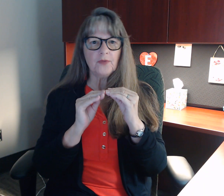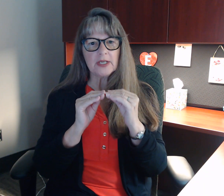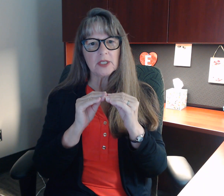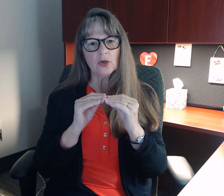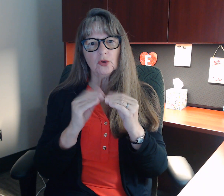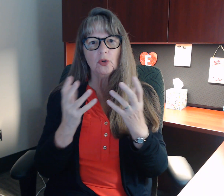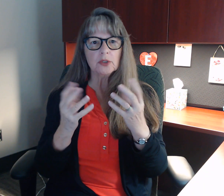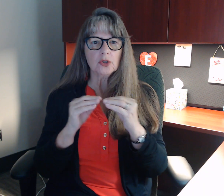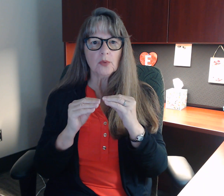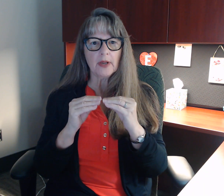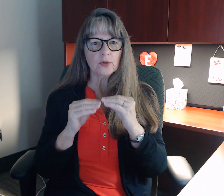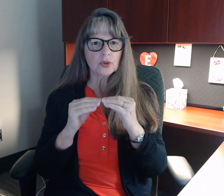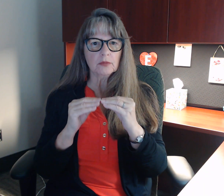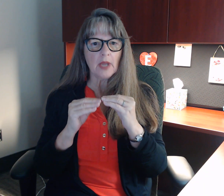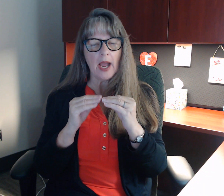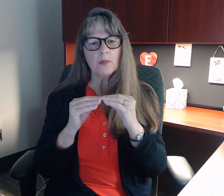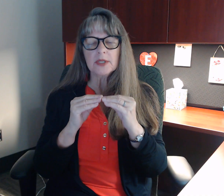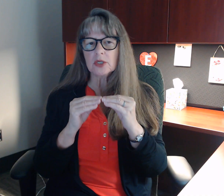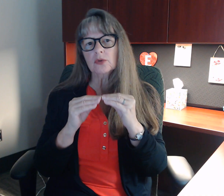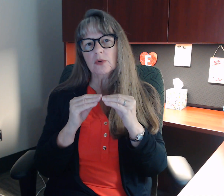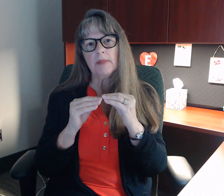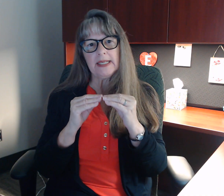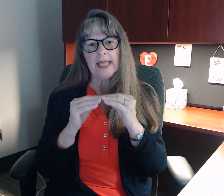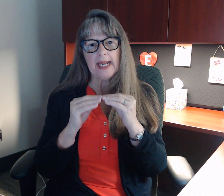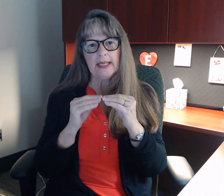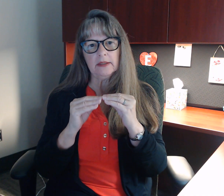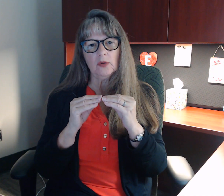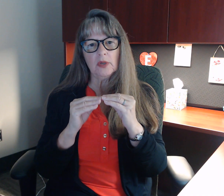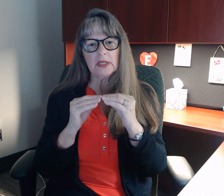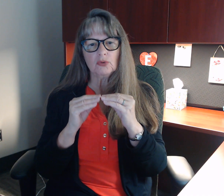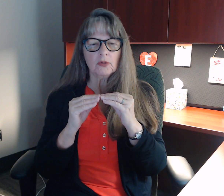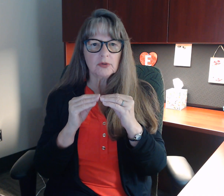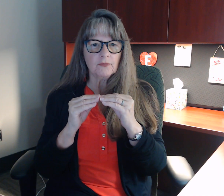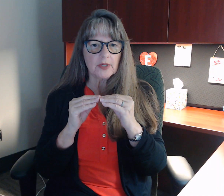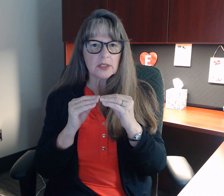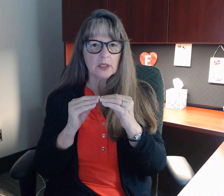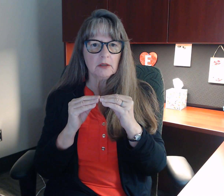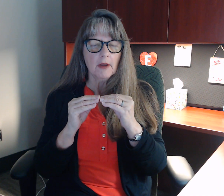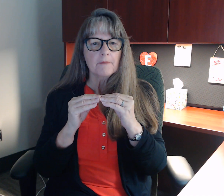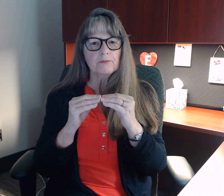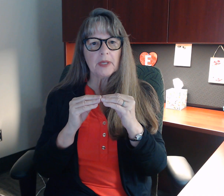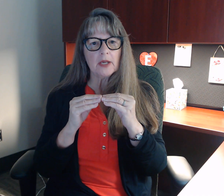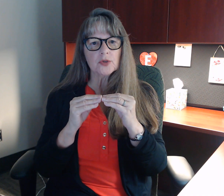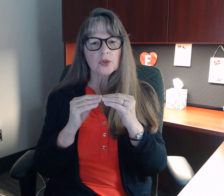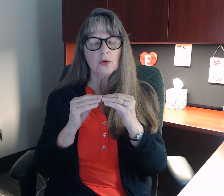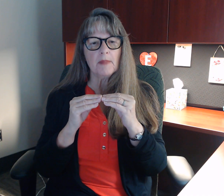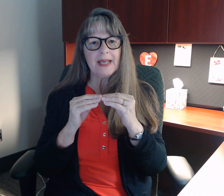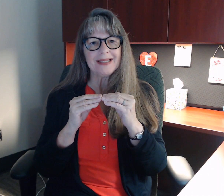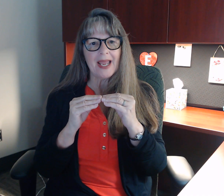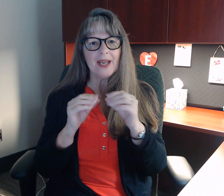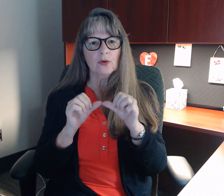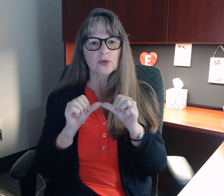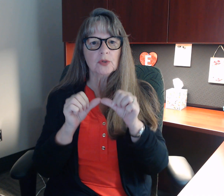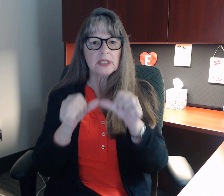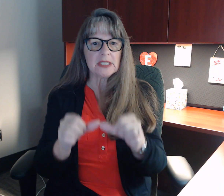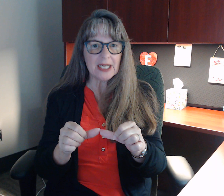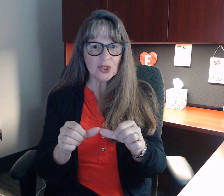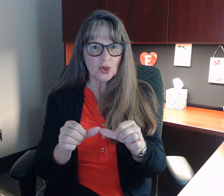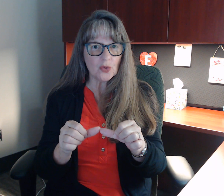it, or you're going to do whatever, I would still maintain it to fix it, because to maintain or to continue